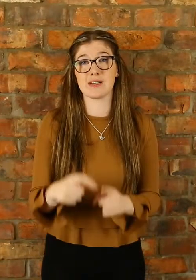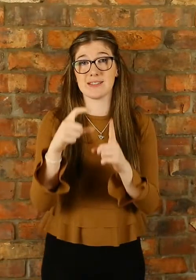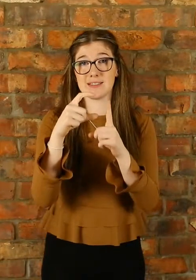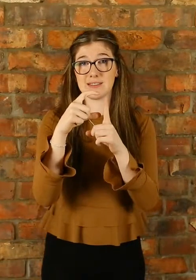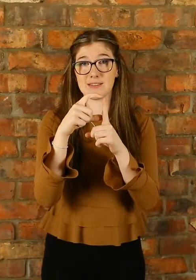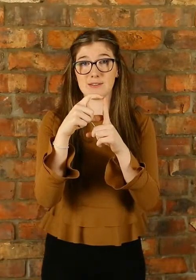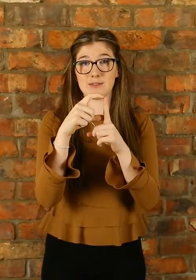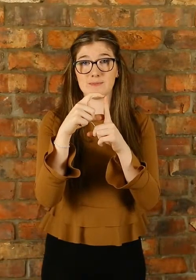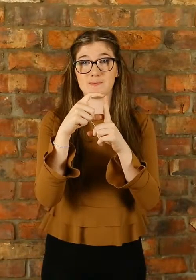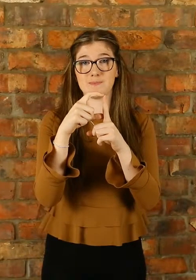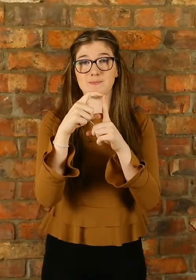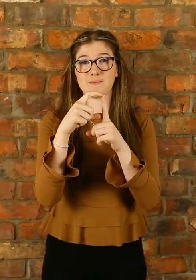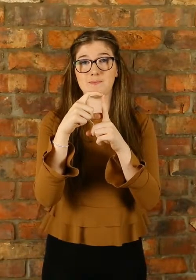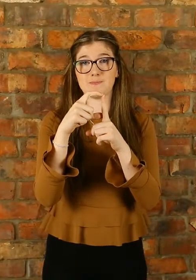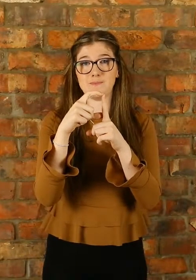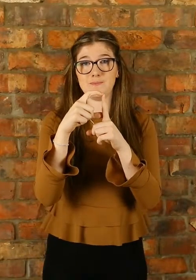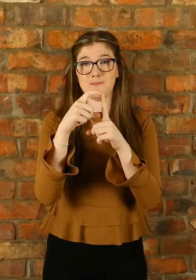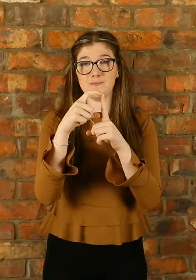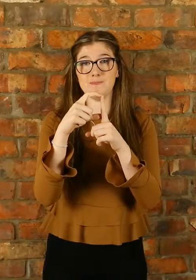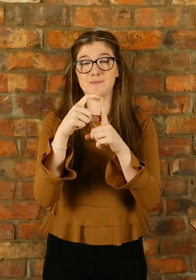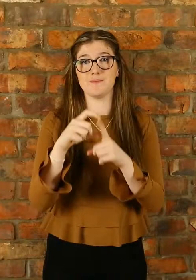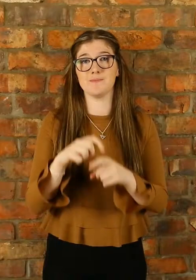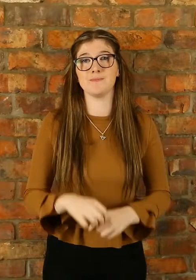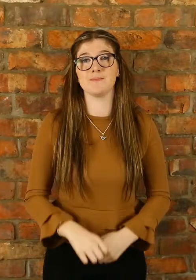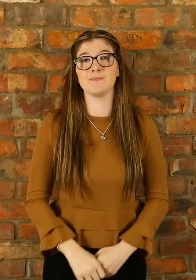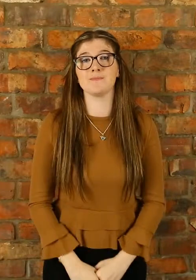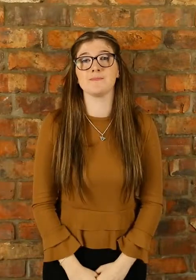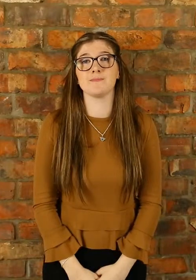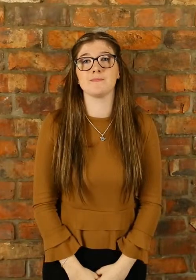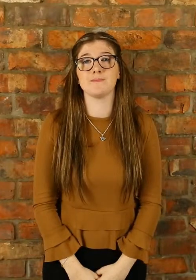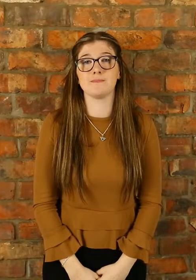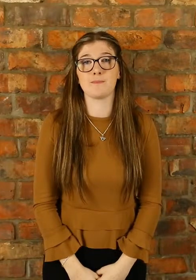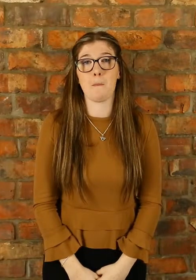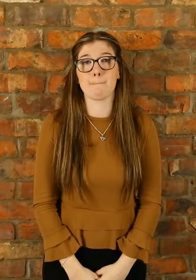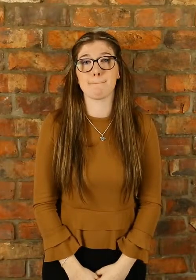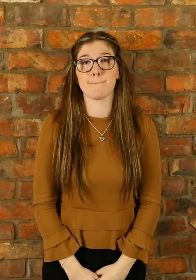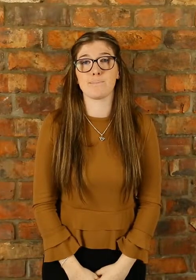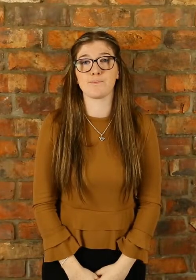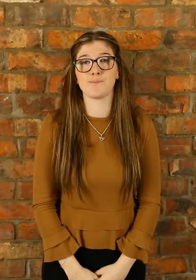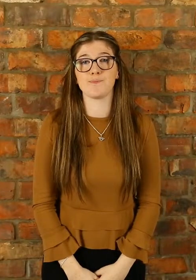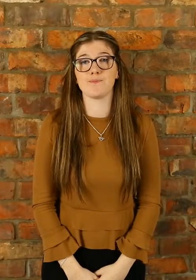bring your index finger up and create the letter D.